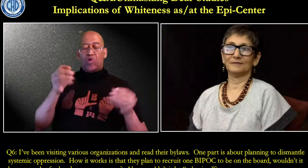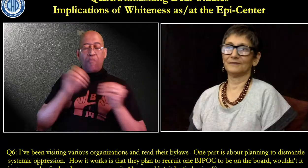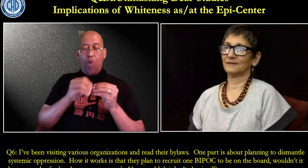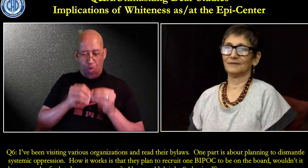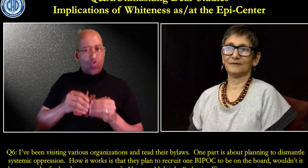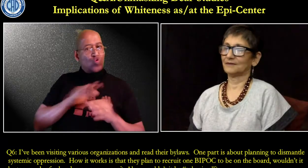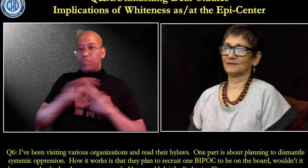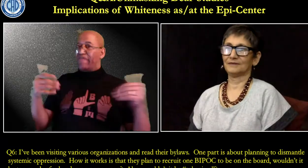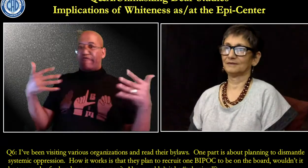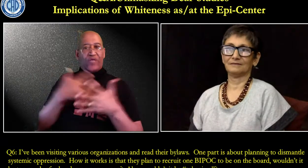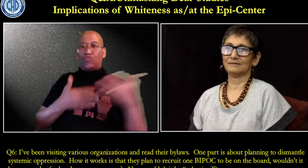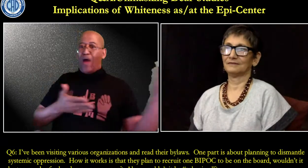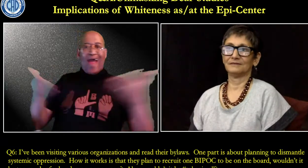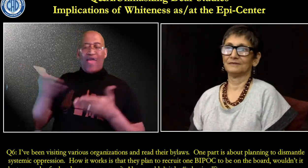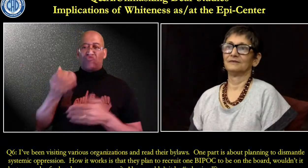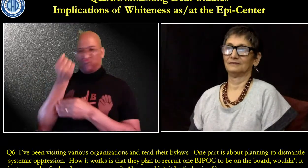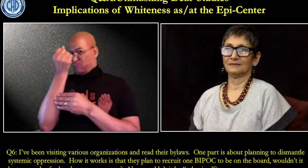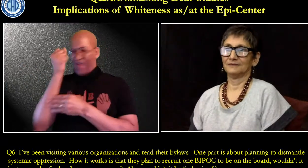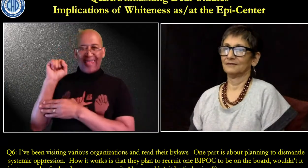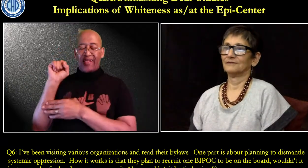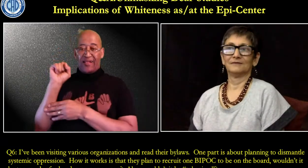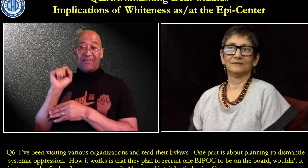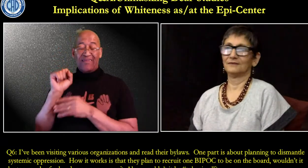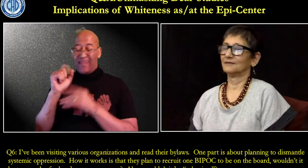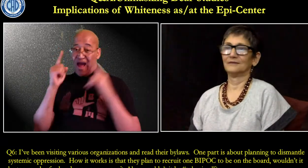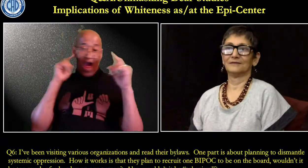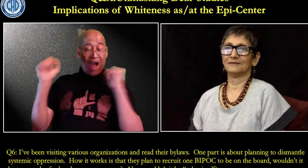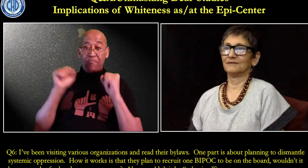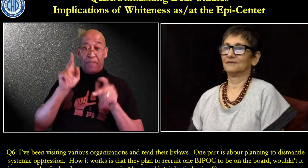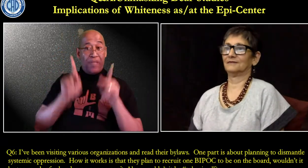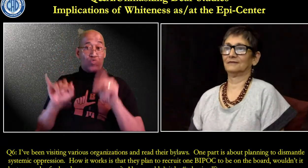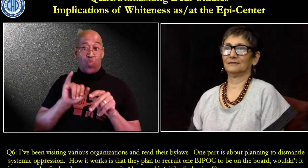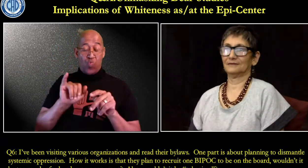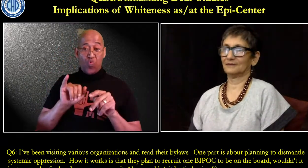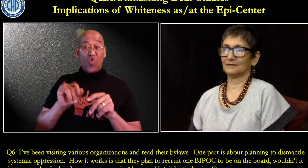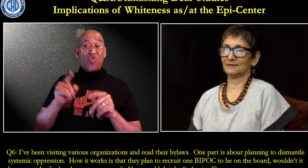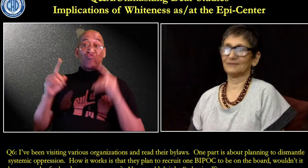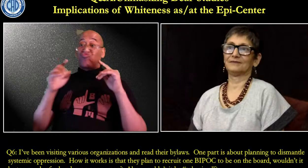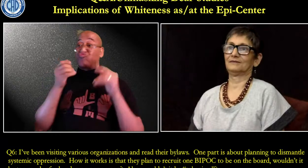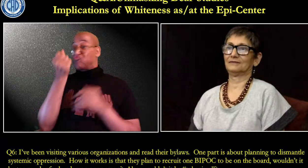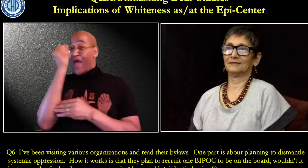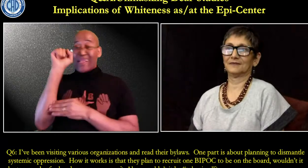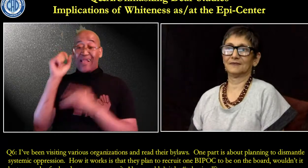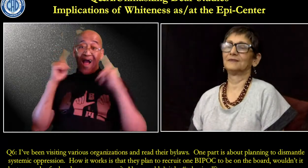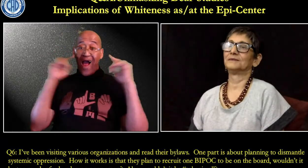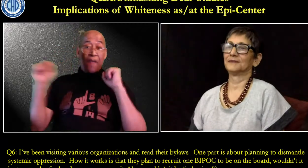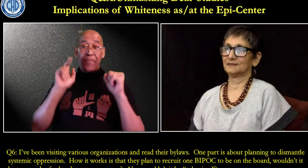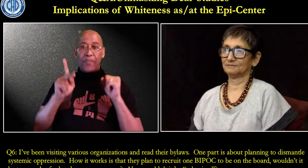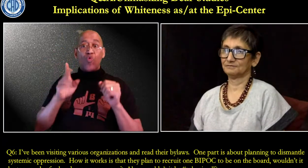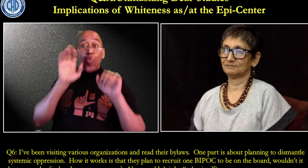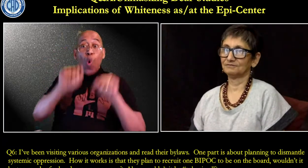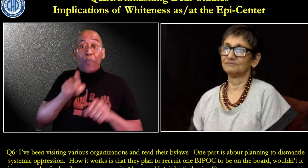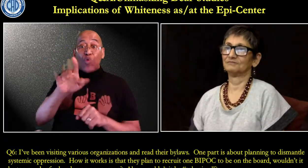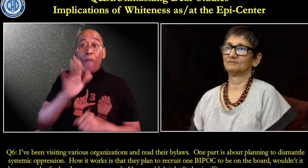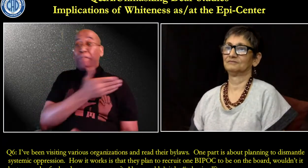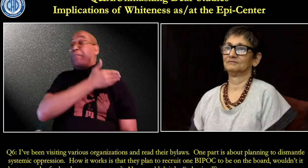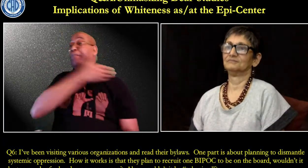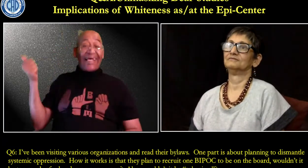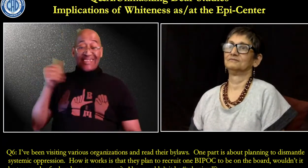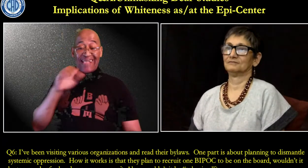So right. No more being afraid. There's no more of that. No more fear. Get that out and be willing